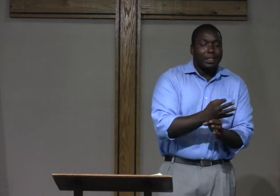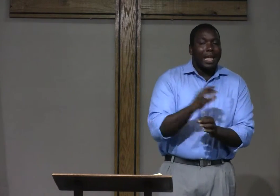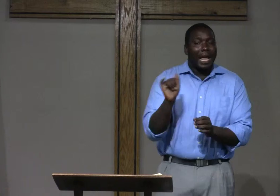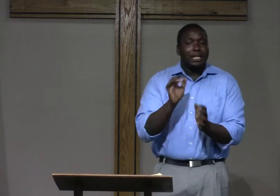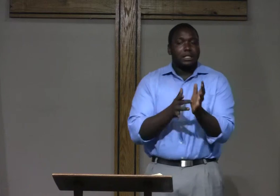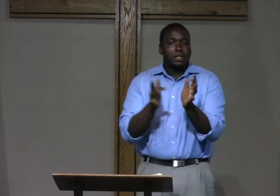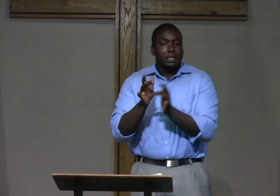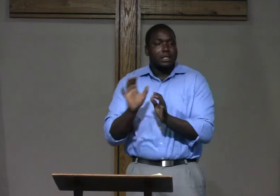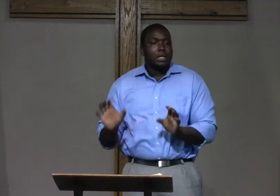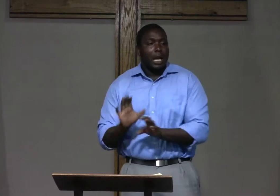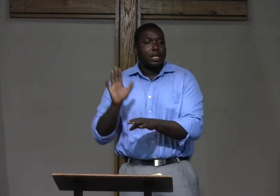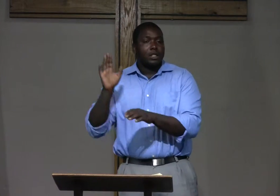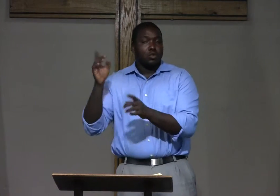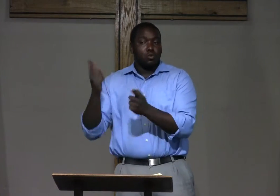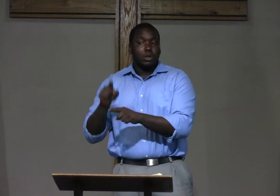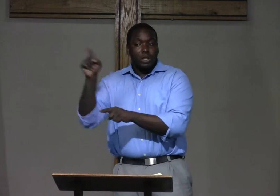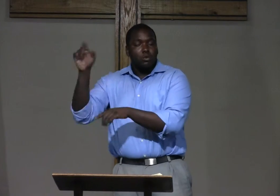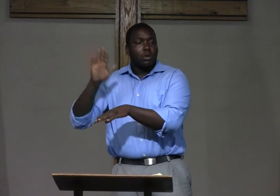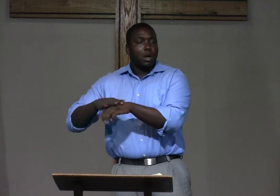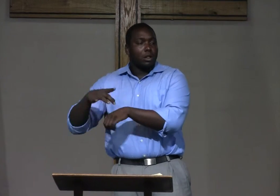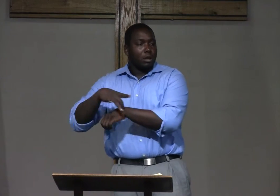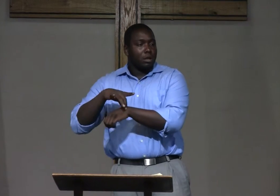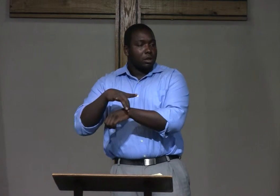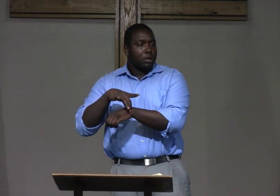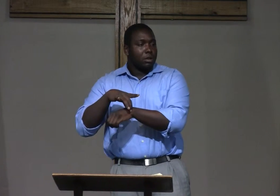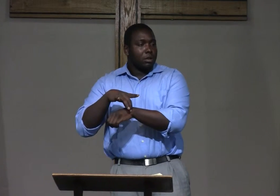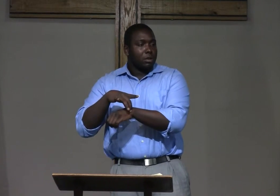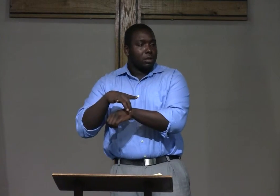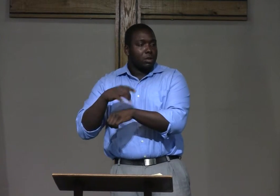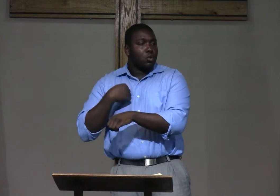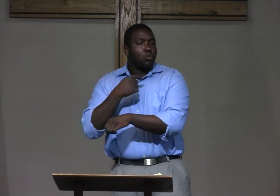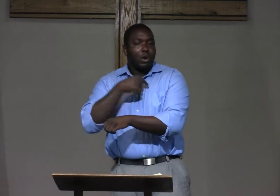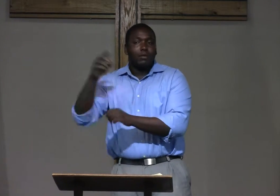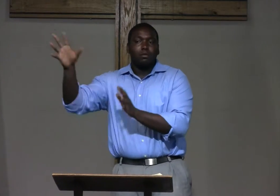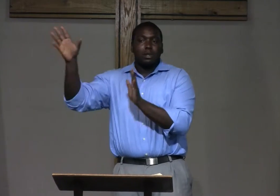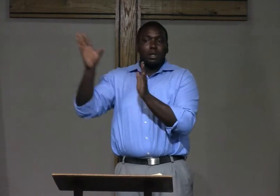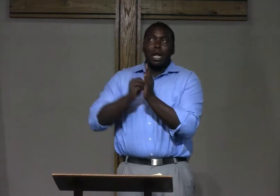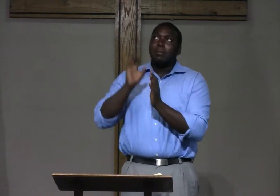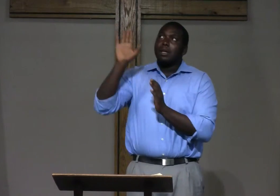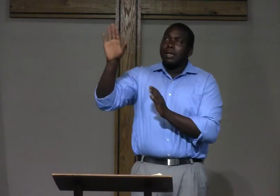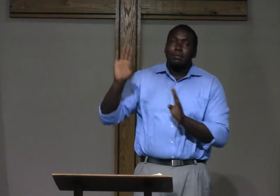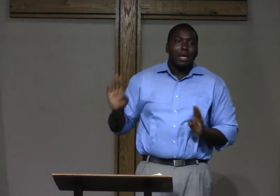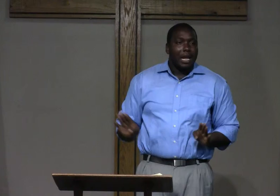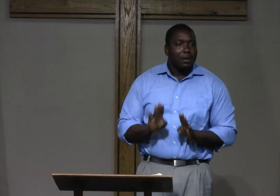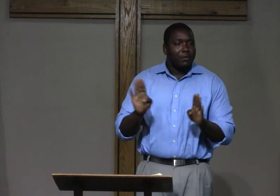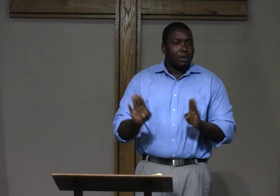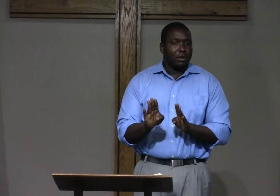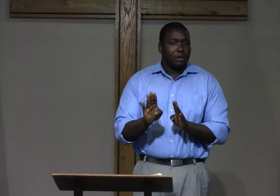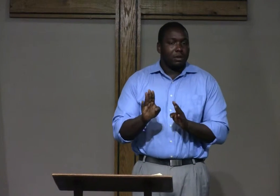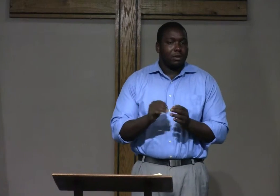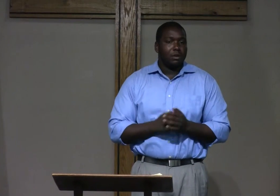We have to act in obedience to our faith. We must become